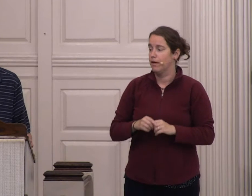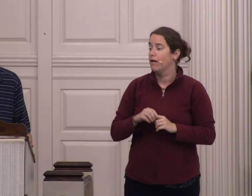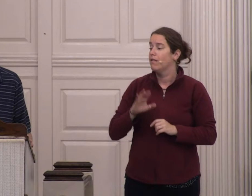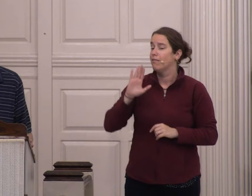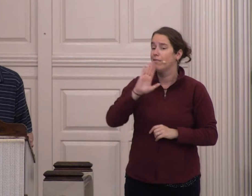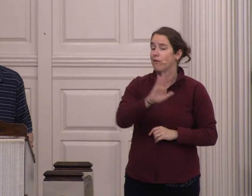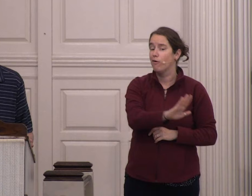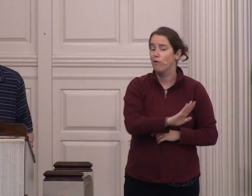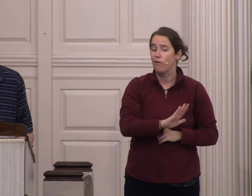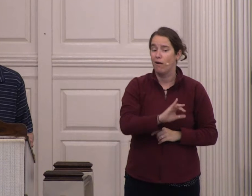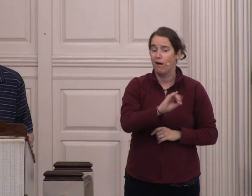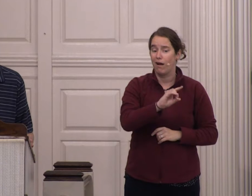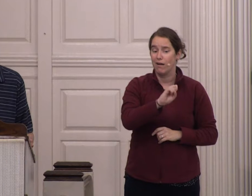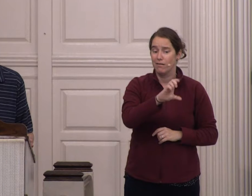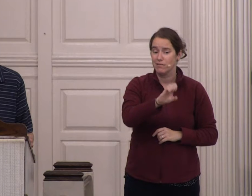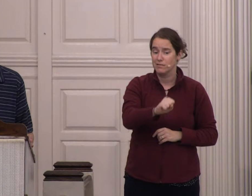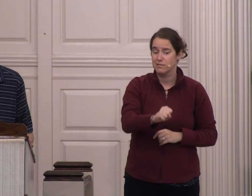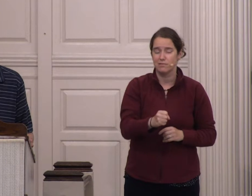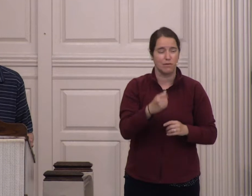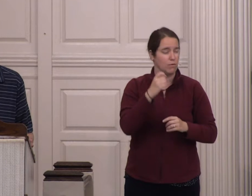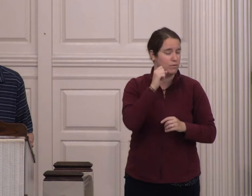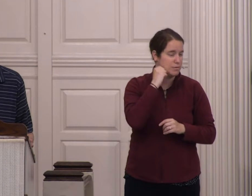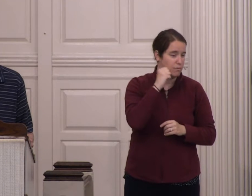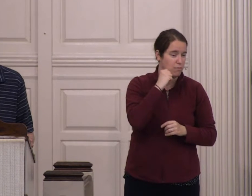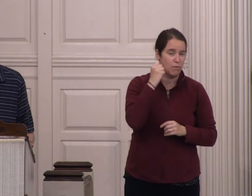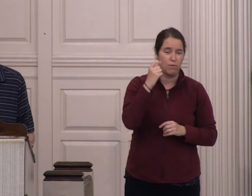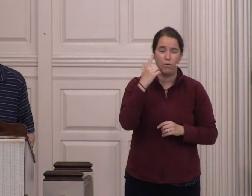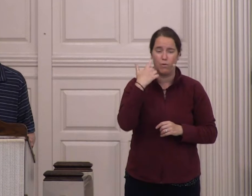and gold, the handiwork of men.